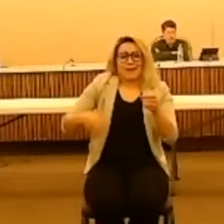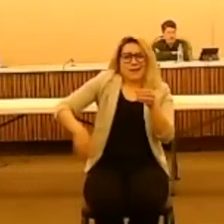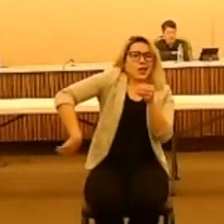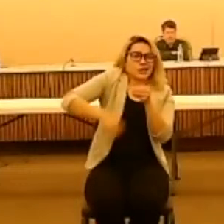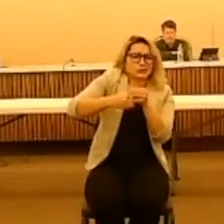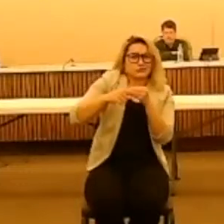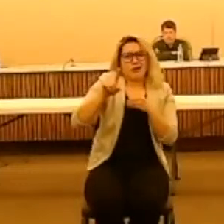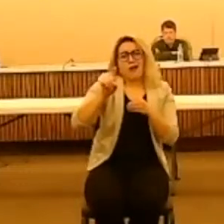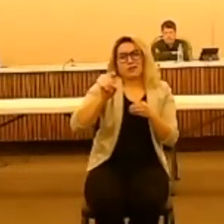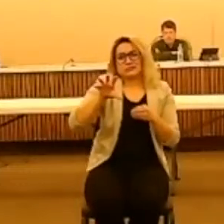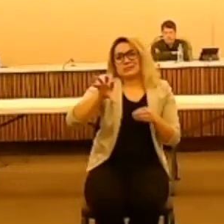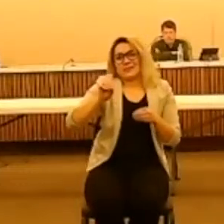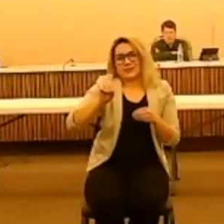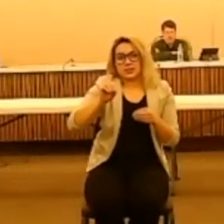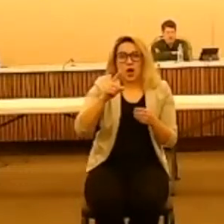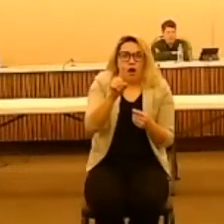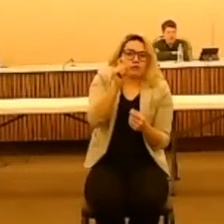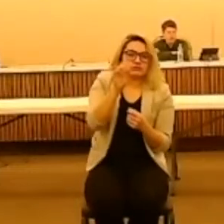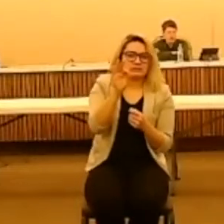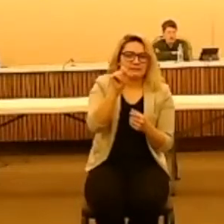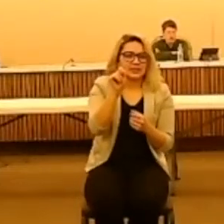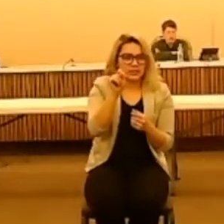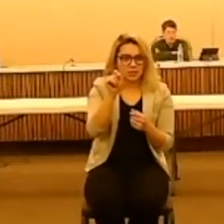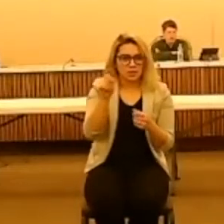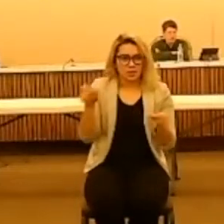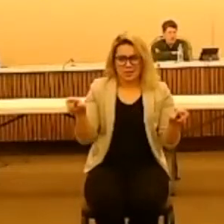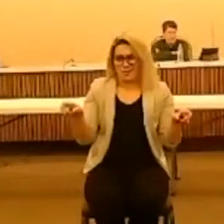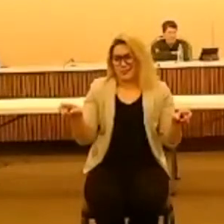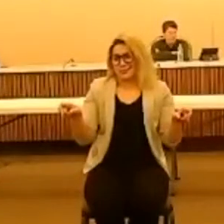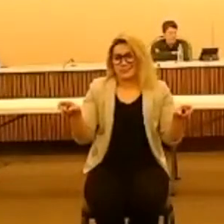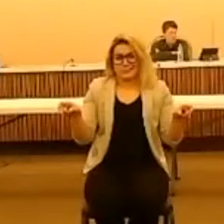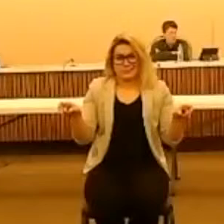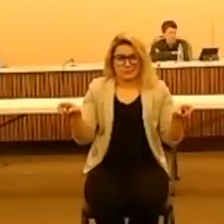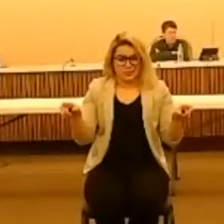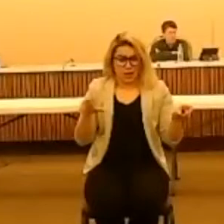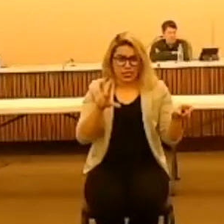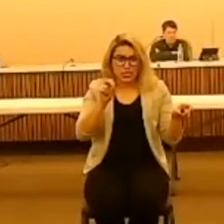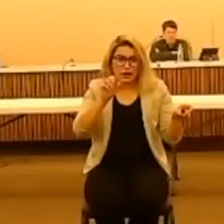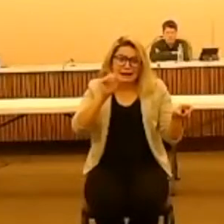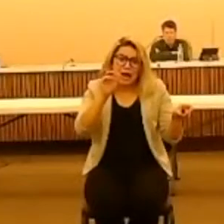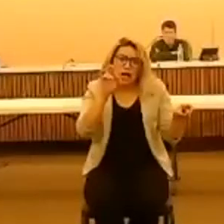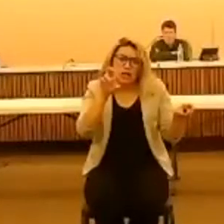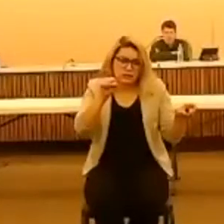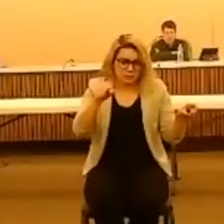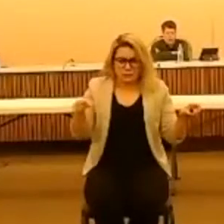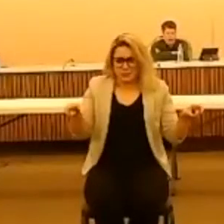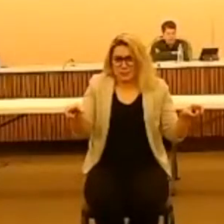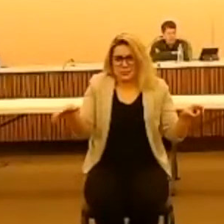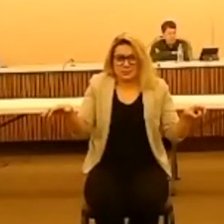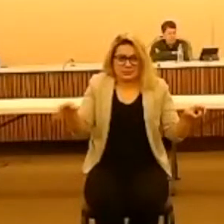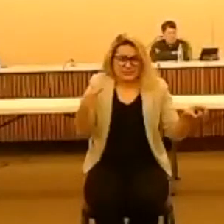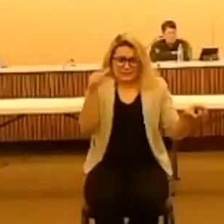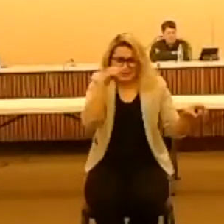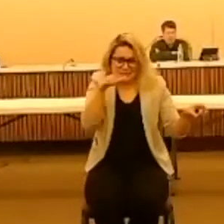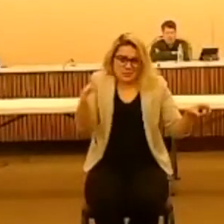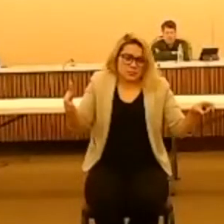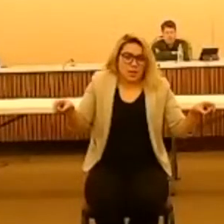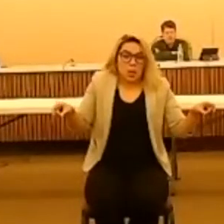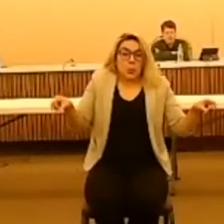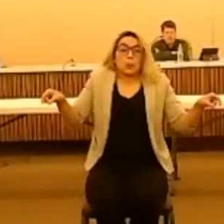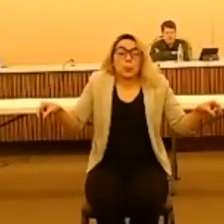100 to 150 doesn't impose an undue burden on them, right? But if it was a 1-acre lot,